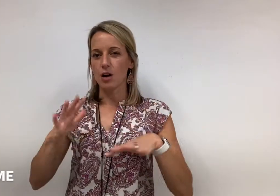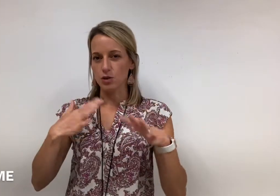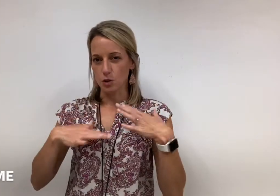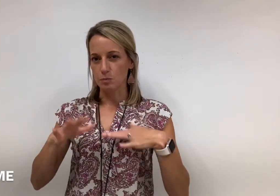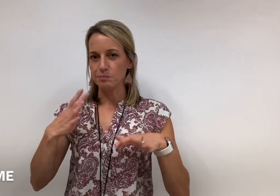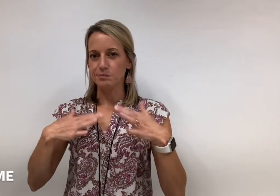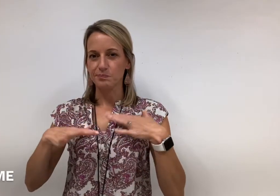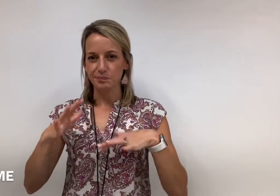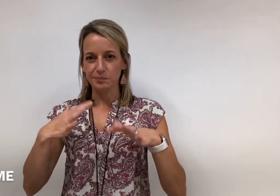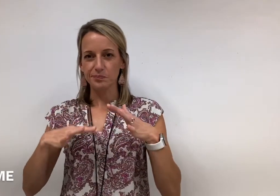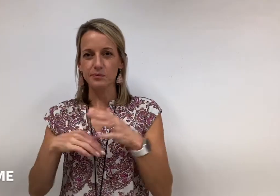costume.